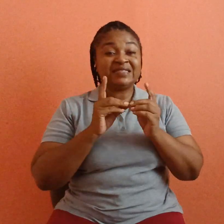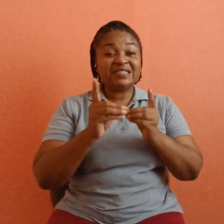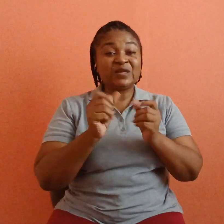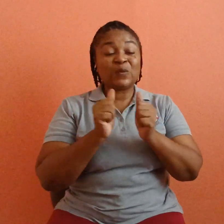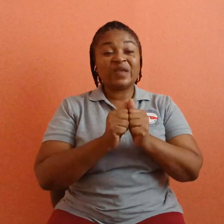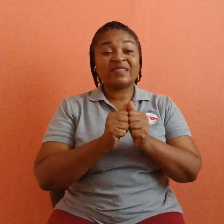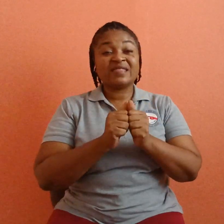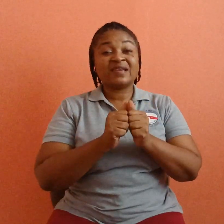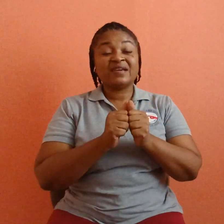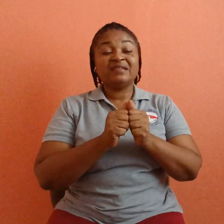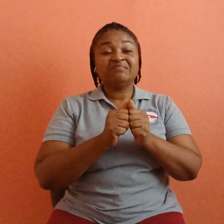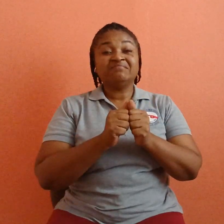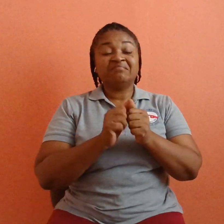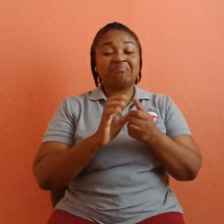and you don't waste time.